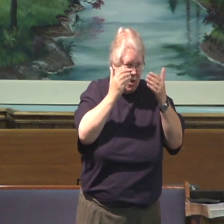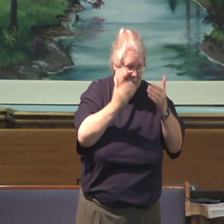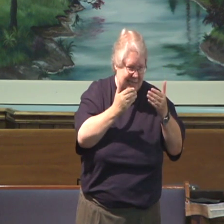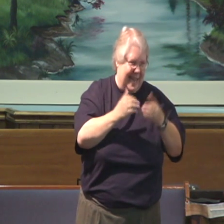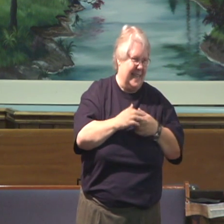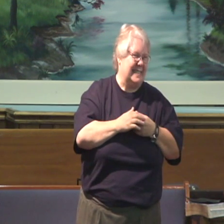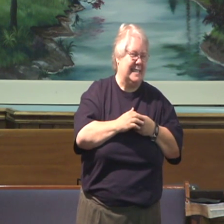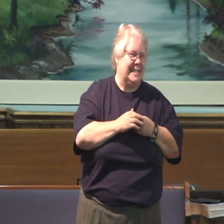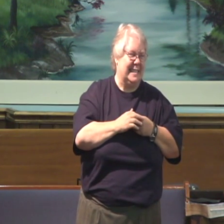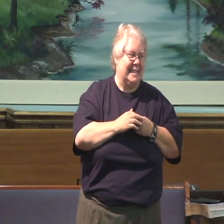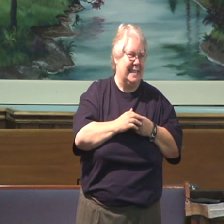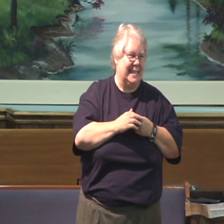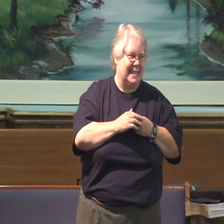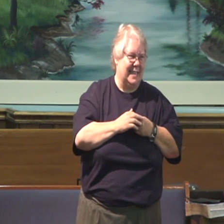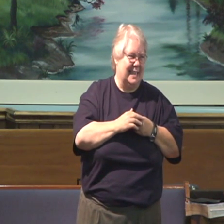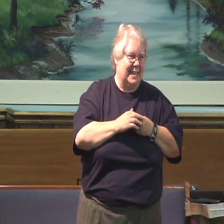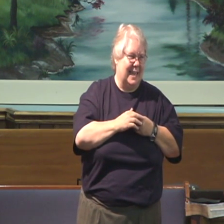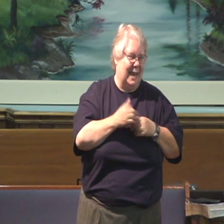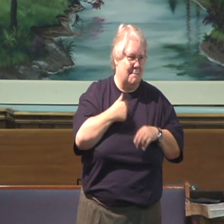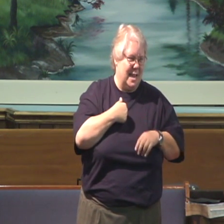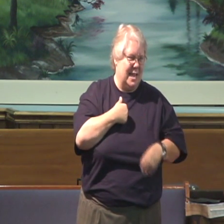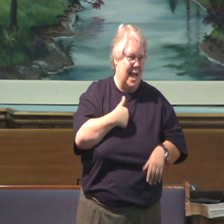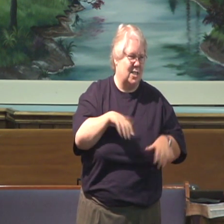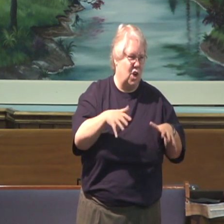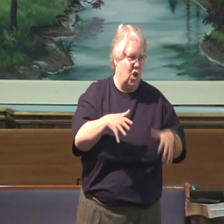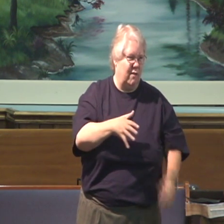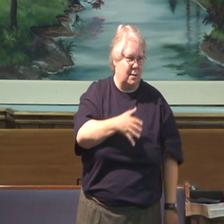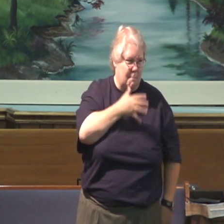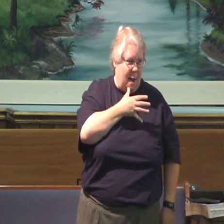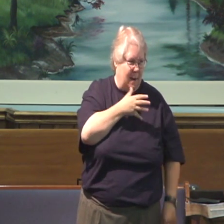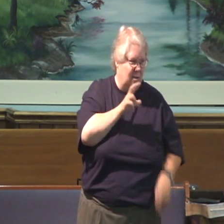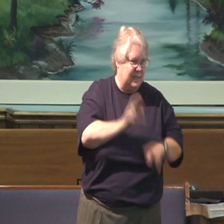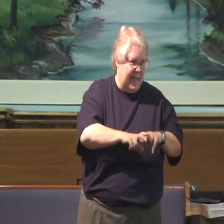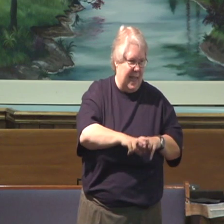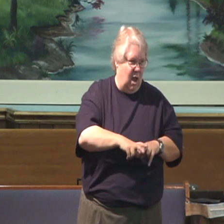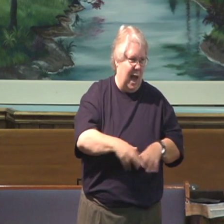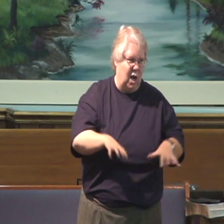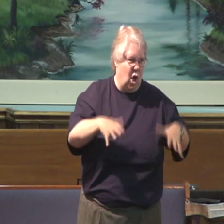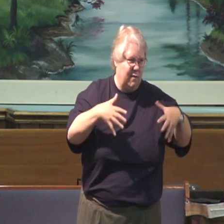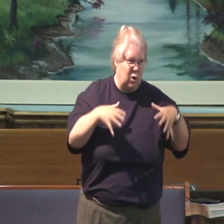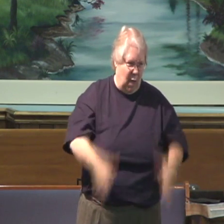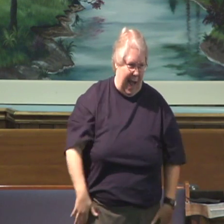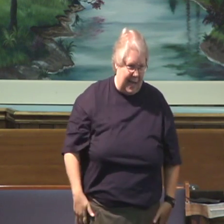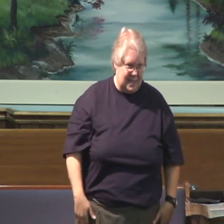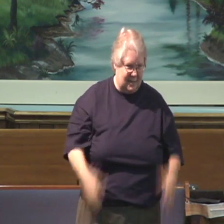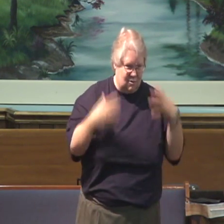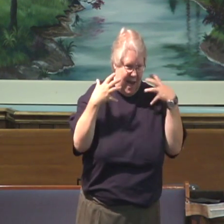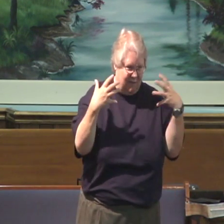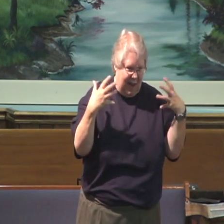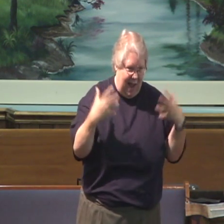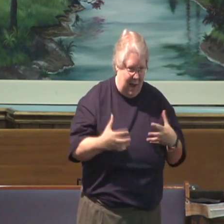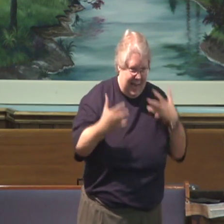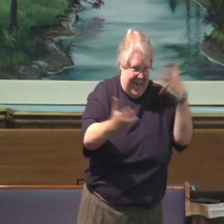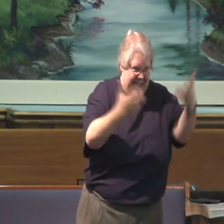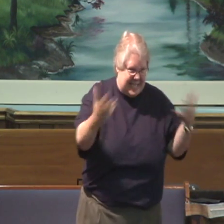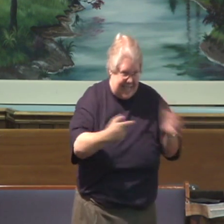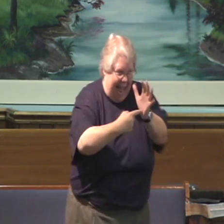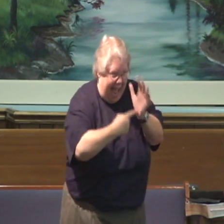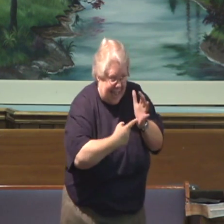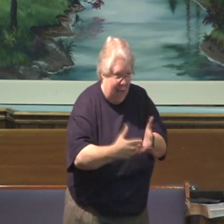Close his eyes. And me, as a nervous mama, sitting there like a nervous rat, trying to figure out any sign that